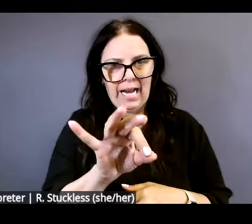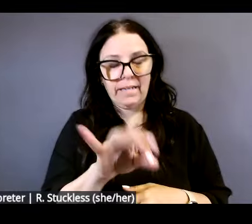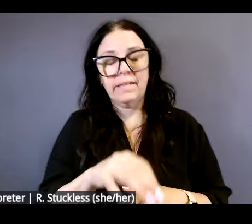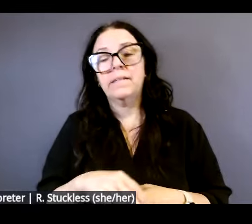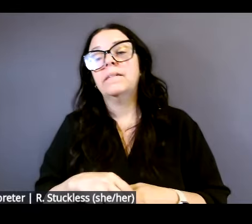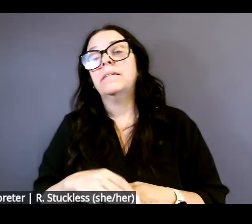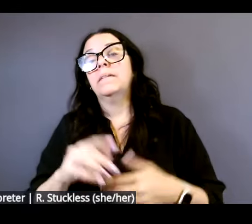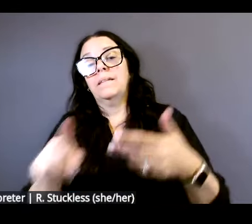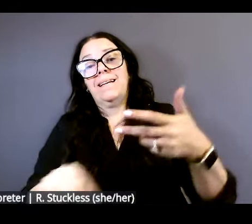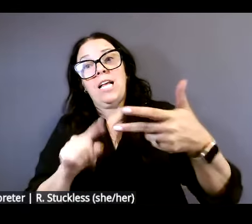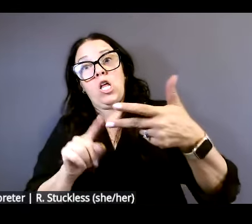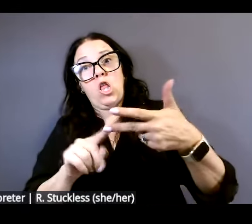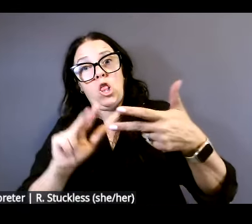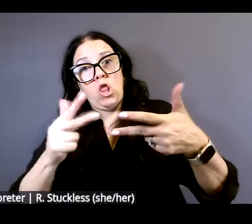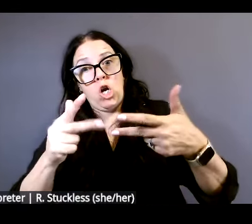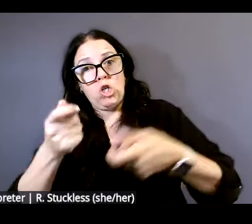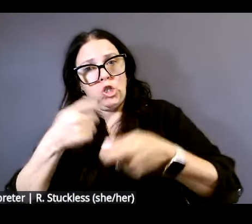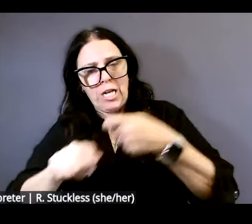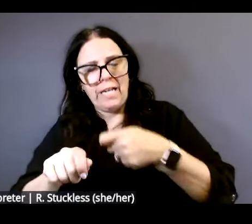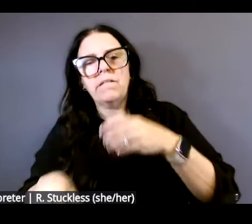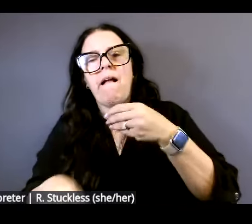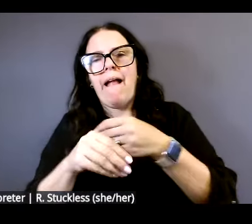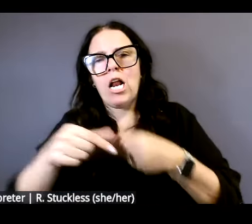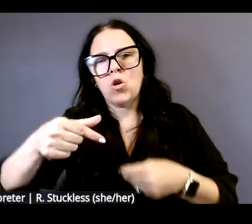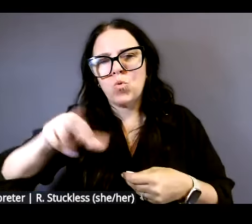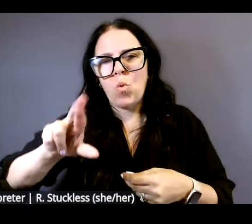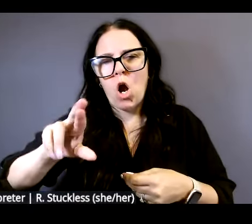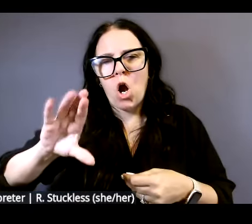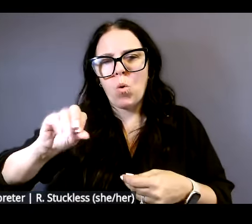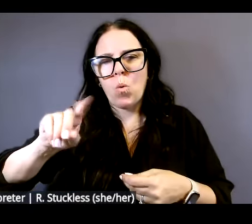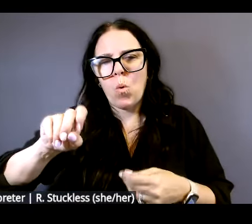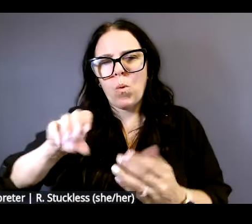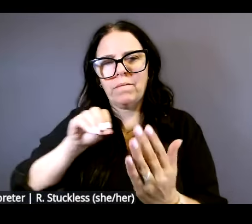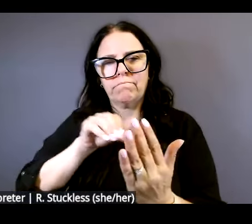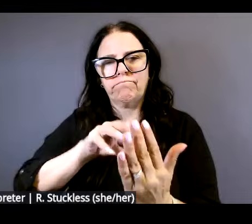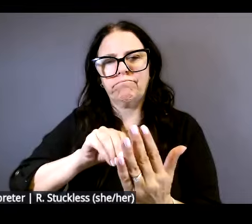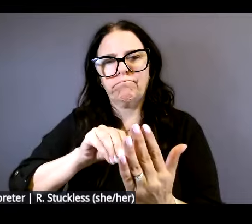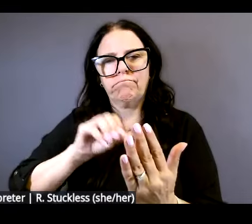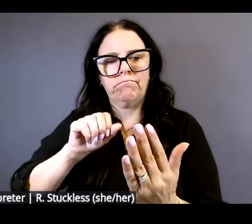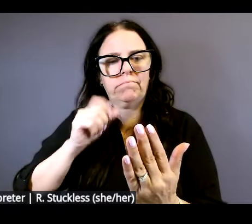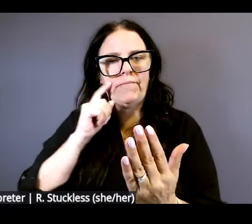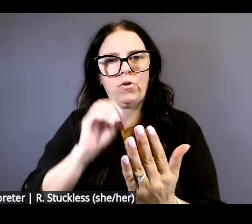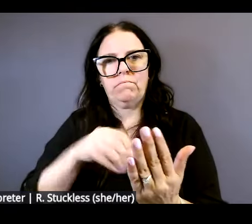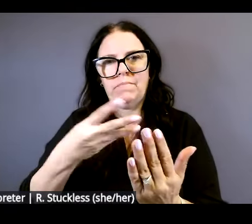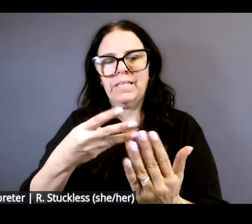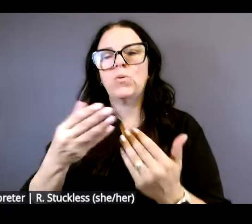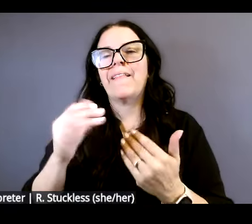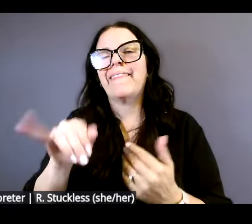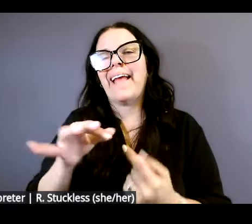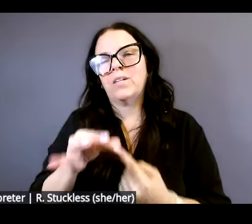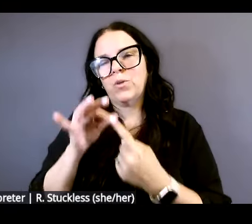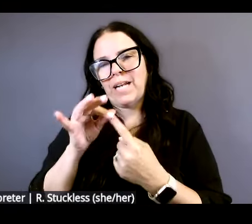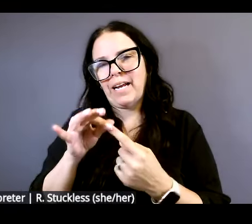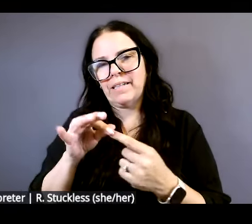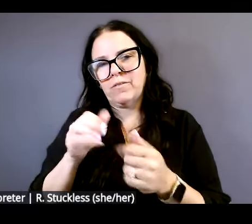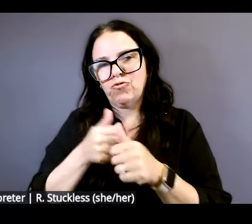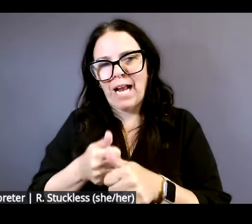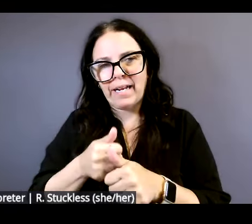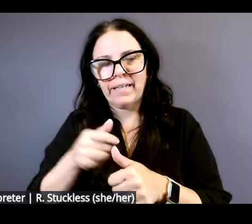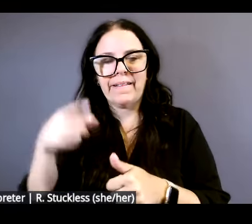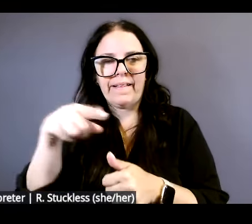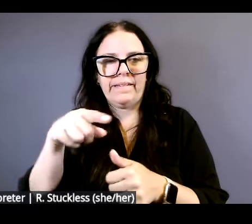a QR code at the bottom of the petition for a unique tracking that sponsors put on the petition.